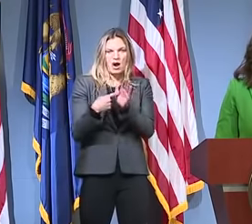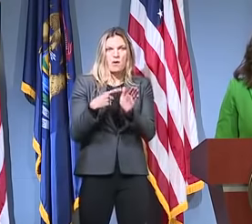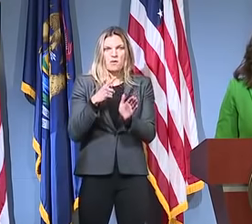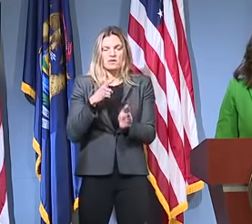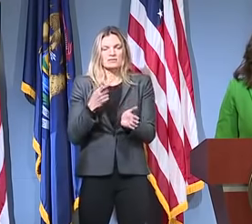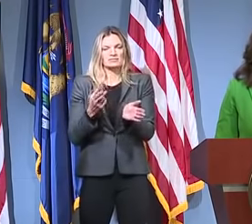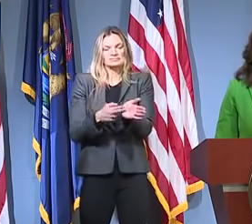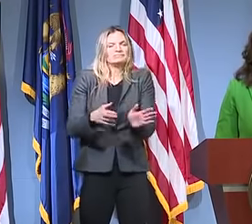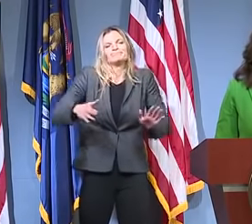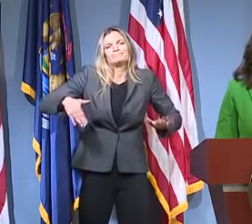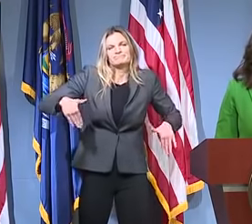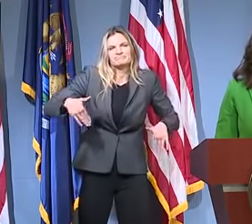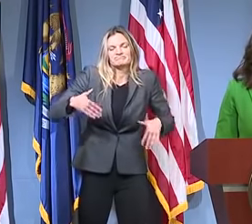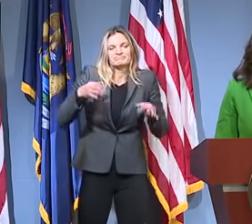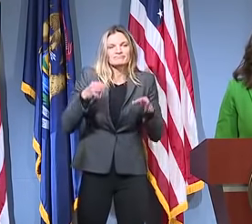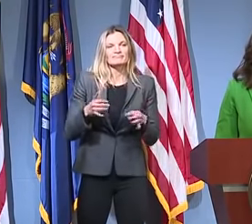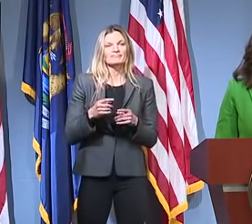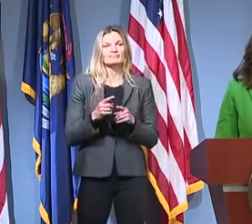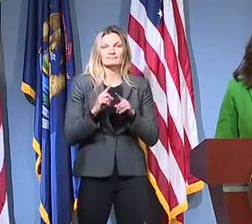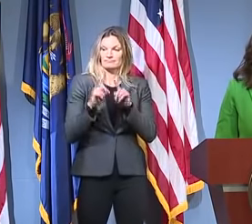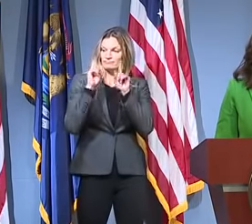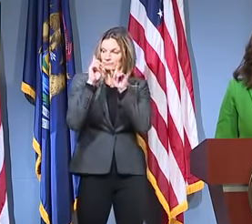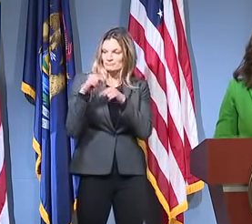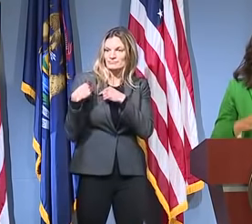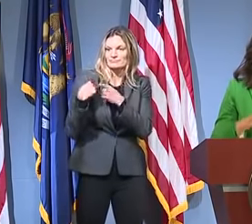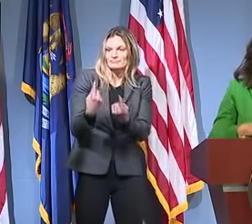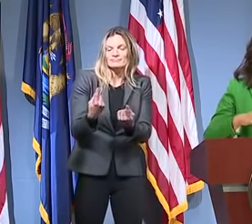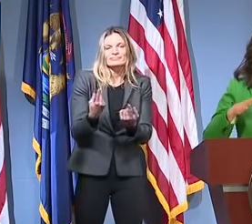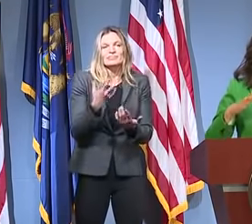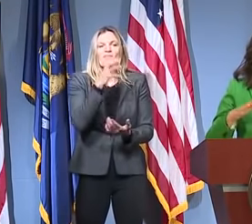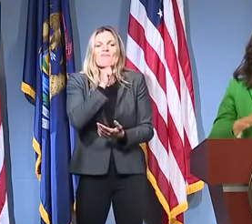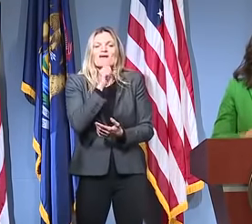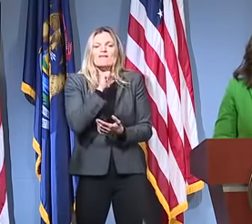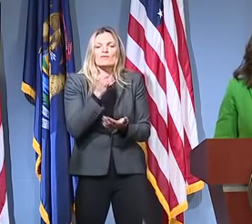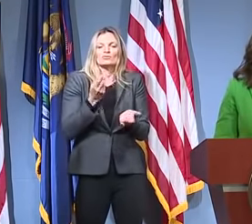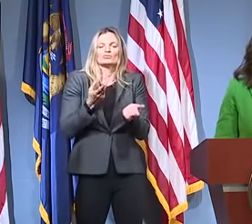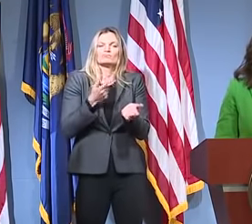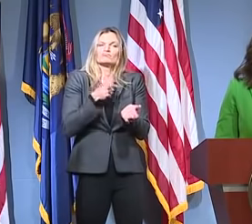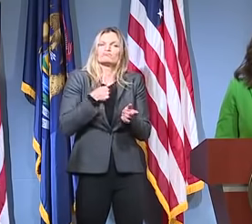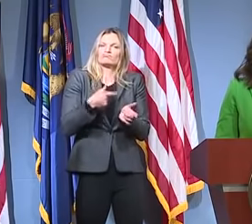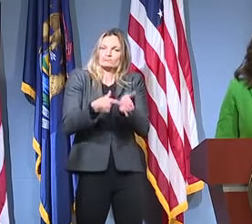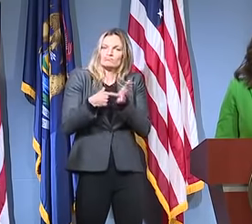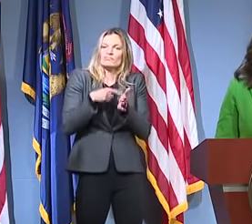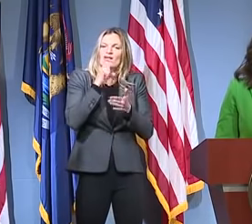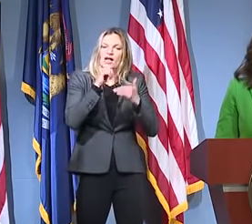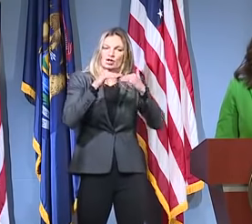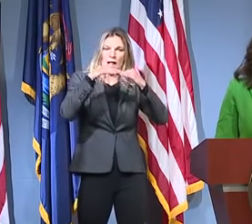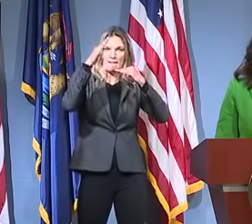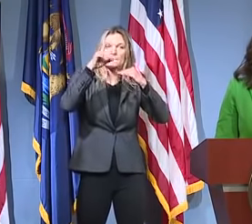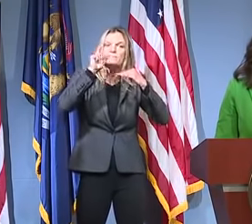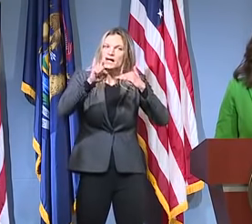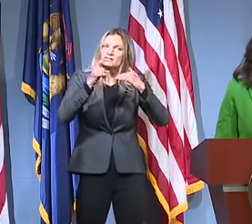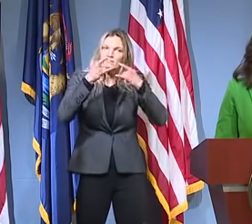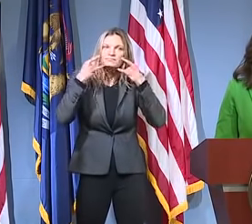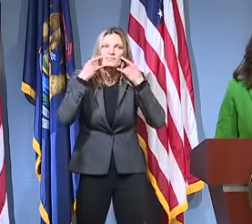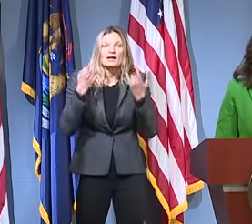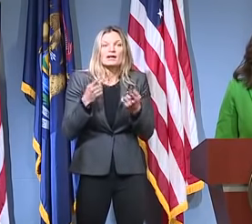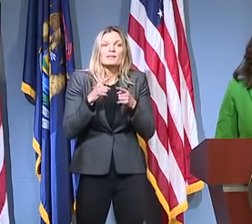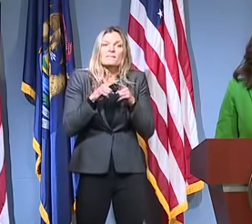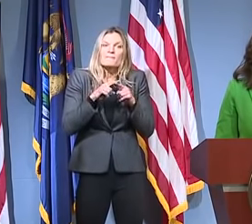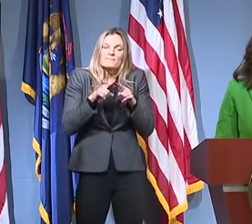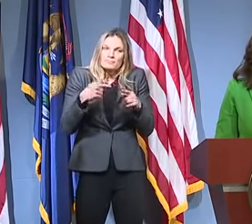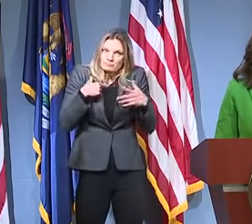that we have required masks for a certain age and up. We strongly encourage masks for everyone,